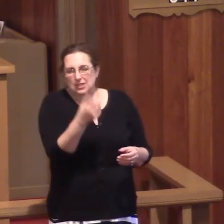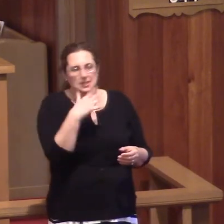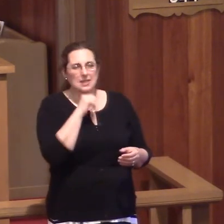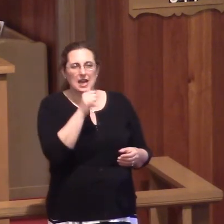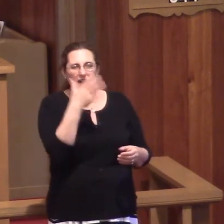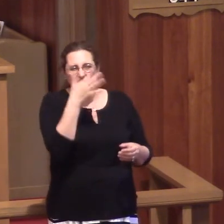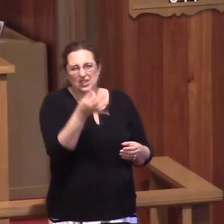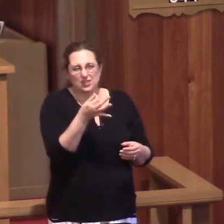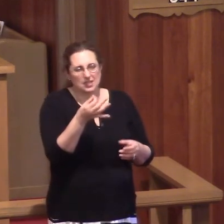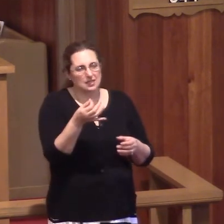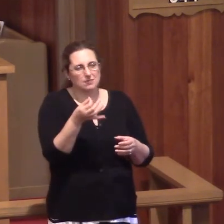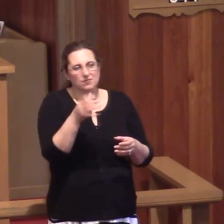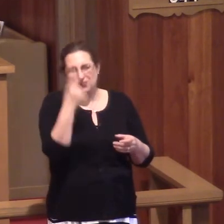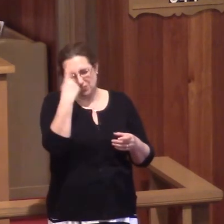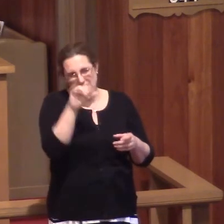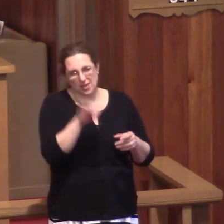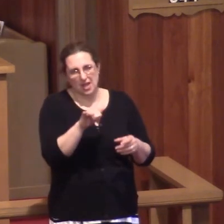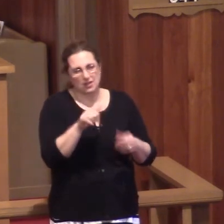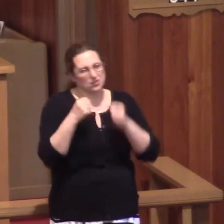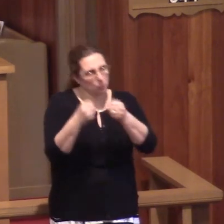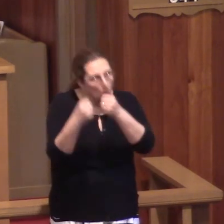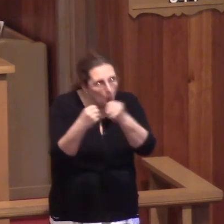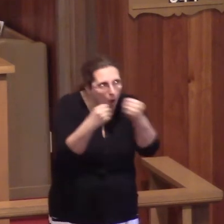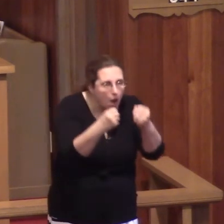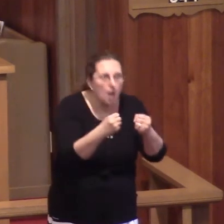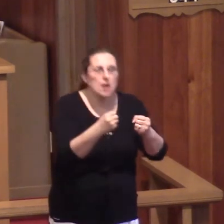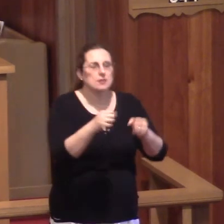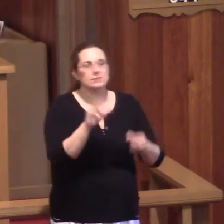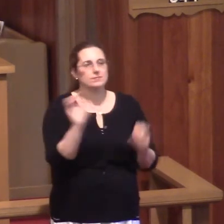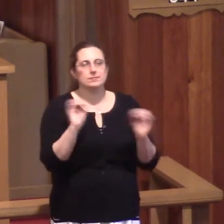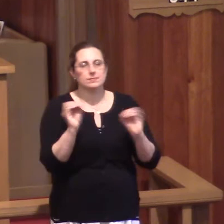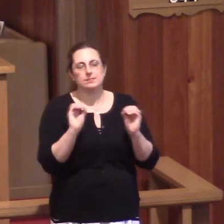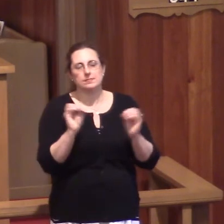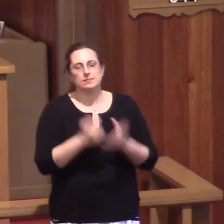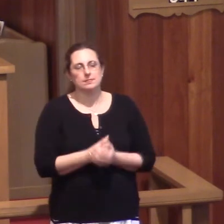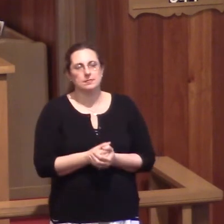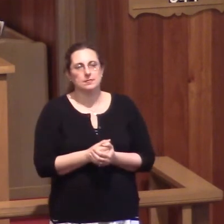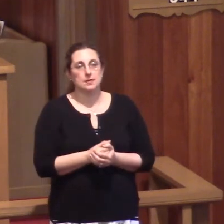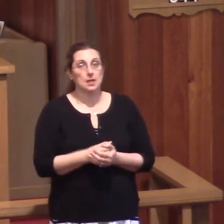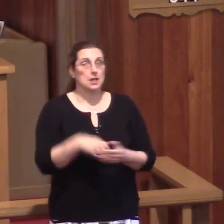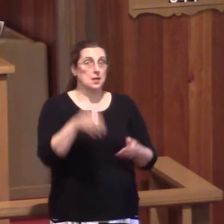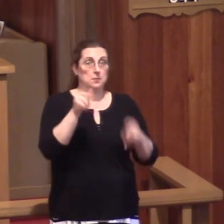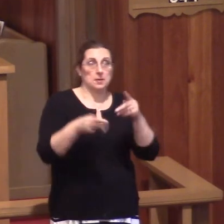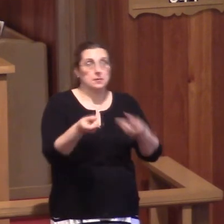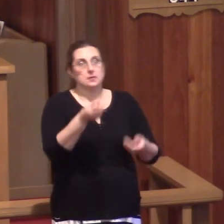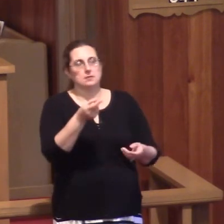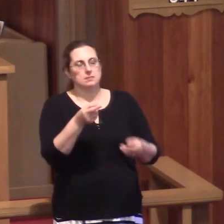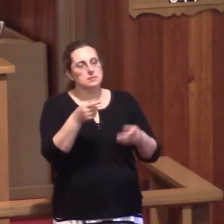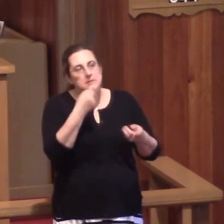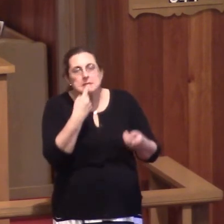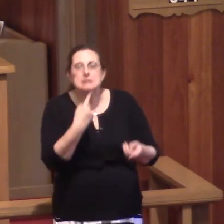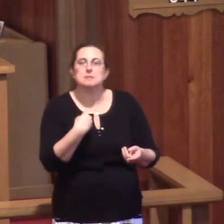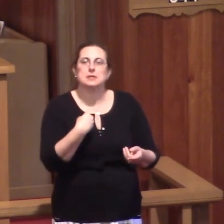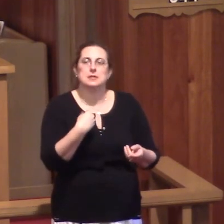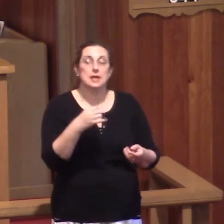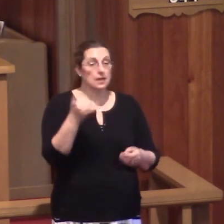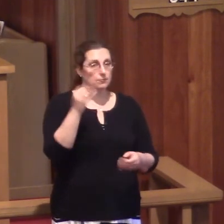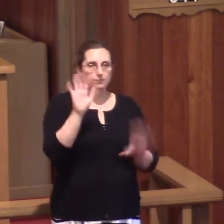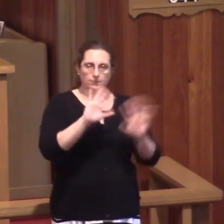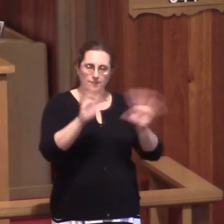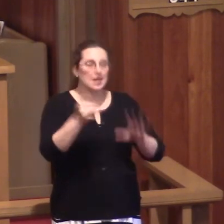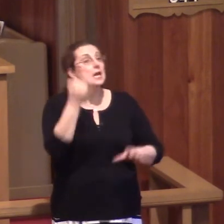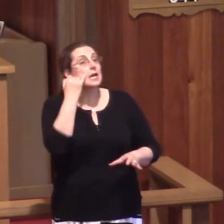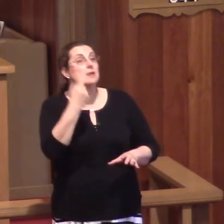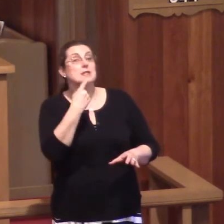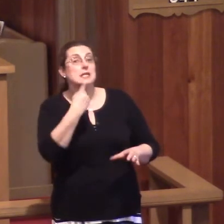Just to hear about something That they wanted to sell me. They had told me that If they had told me that I had